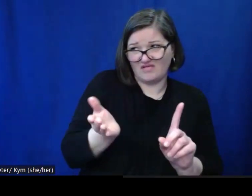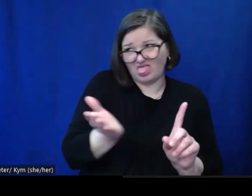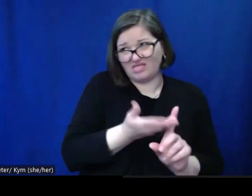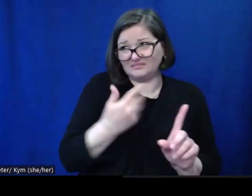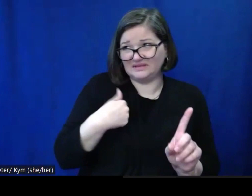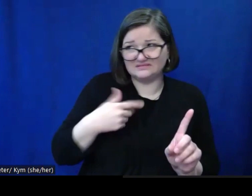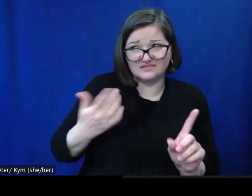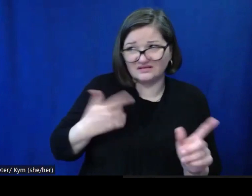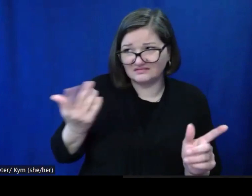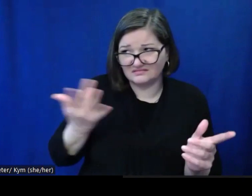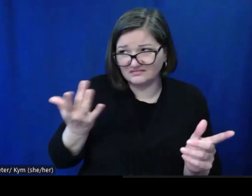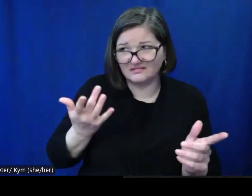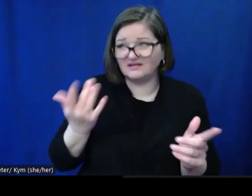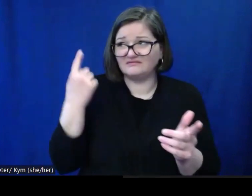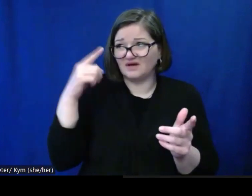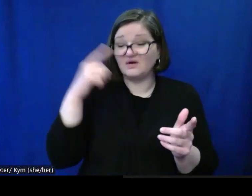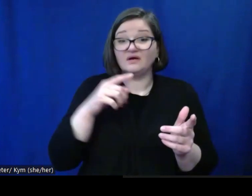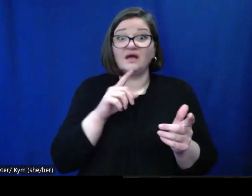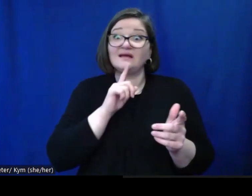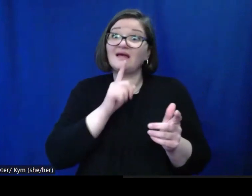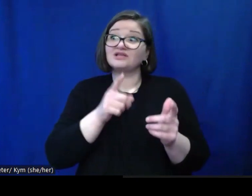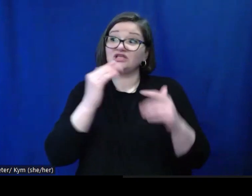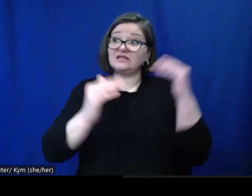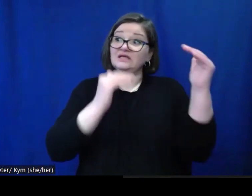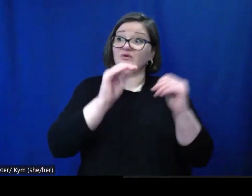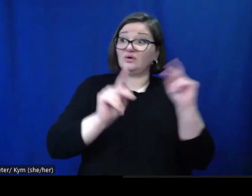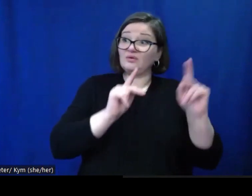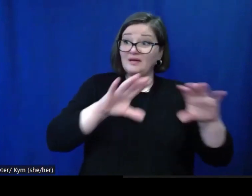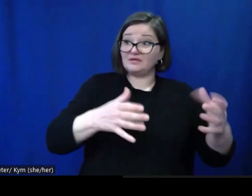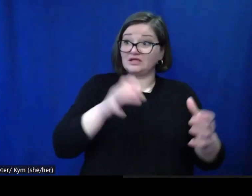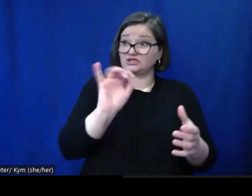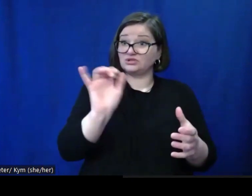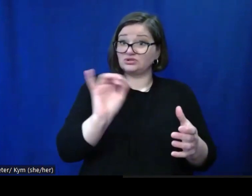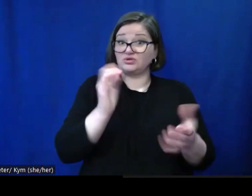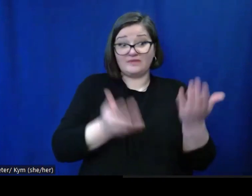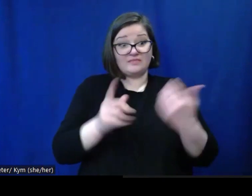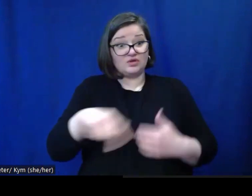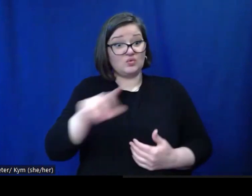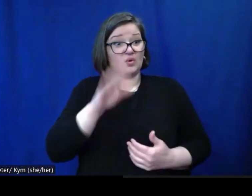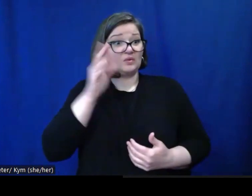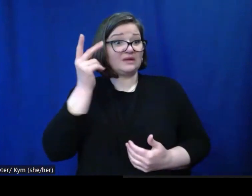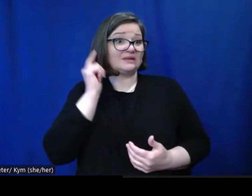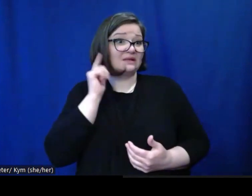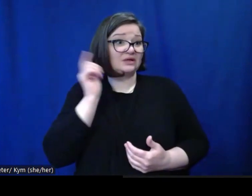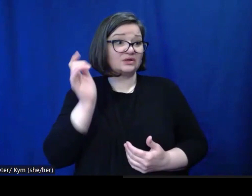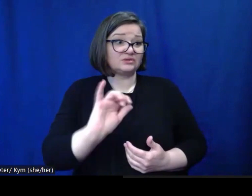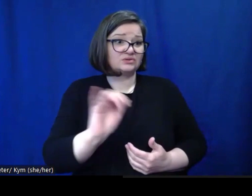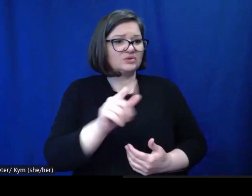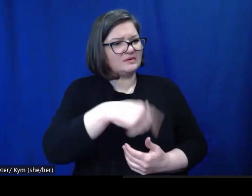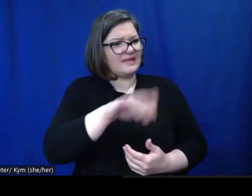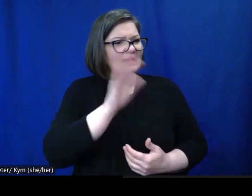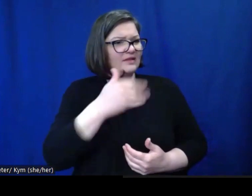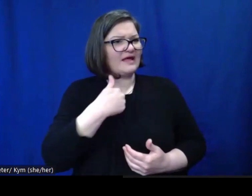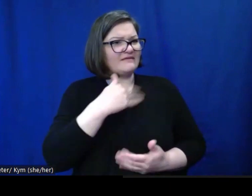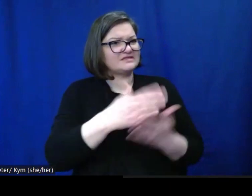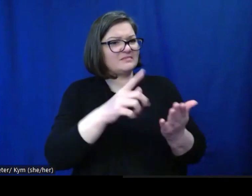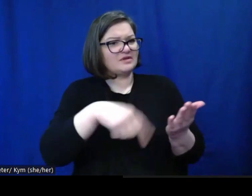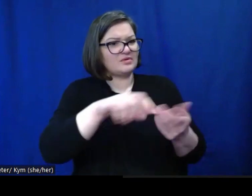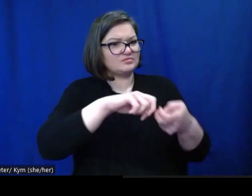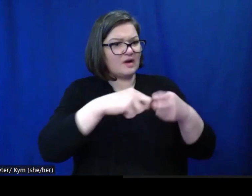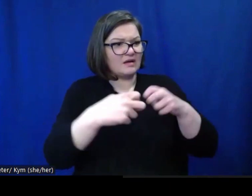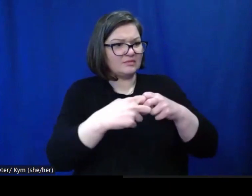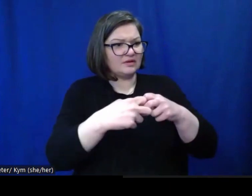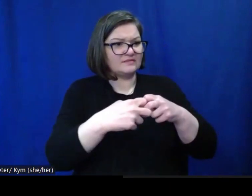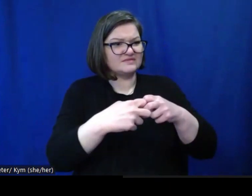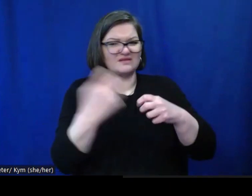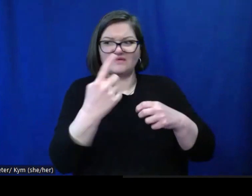of this? And even our adult population, as you might hear, they're going to have some of those problems if this is, something that they haven't